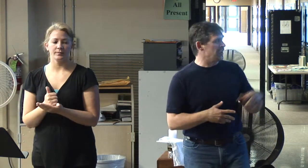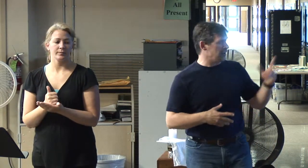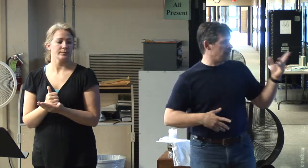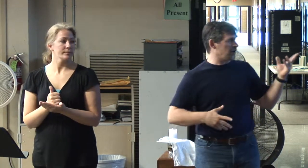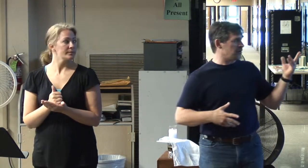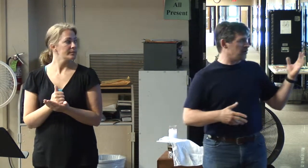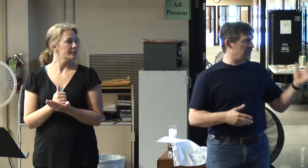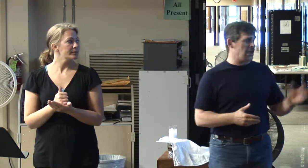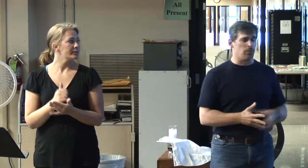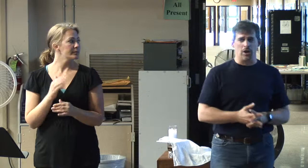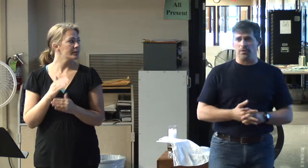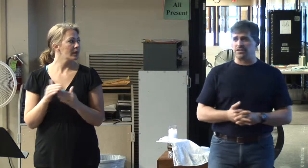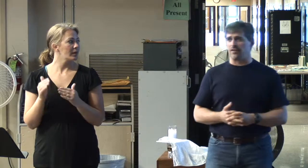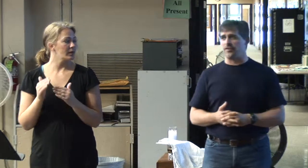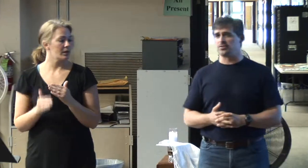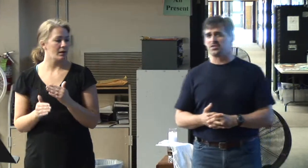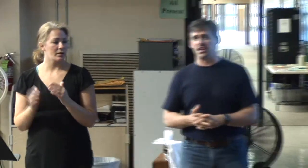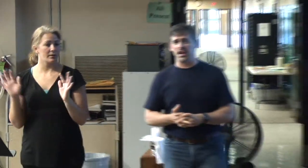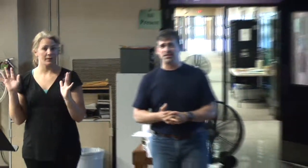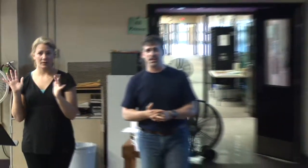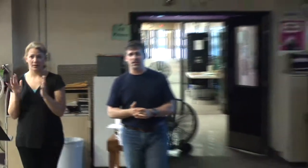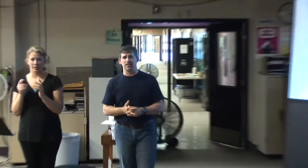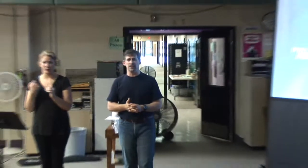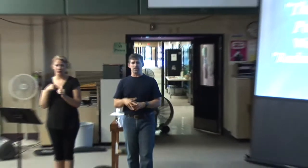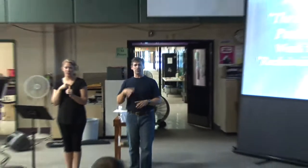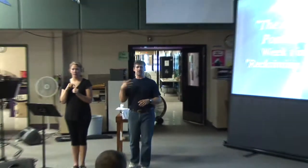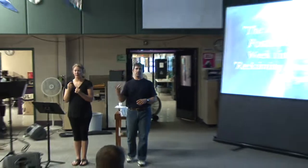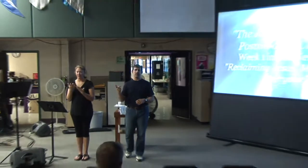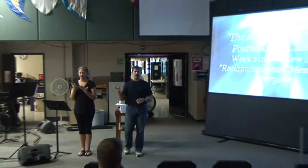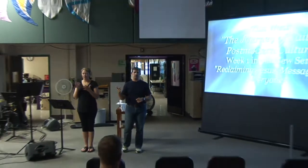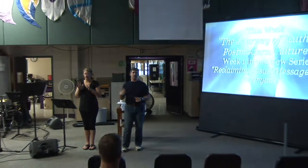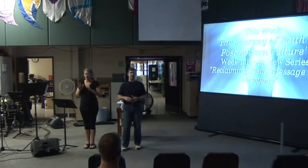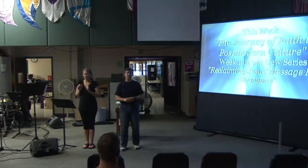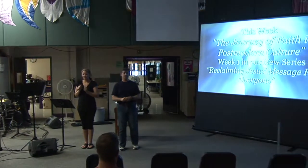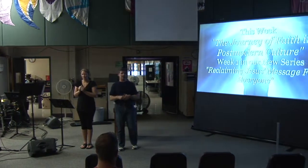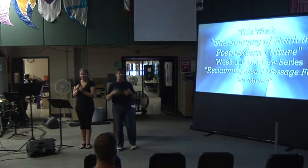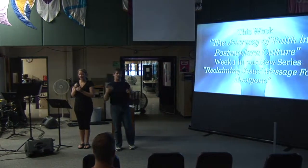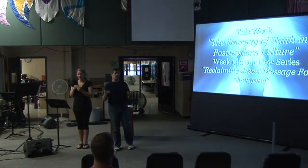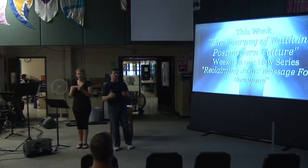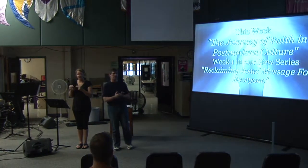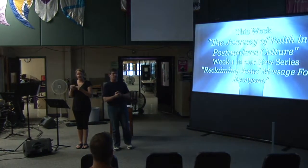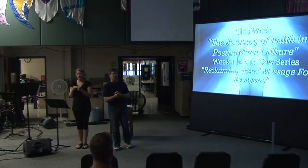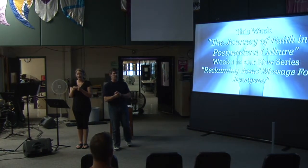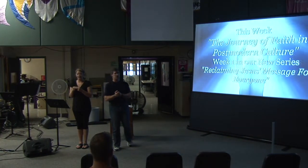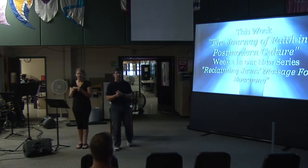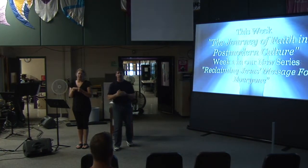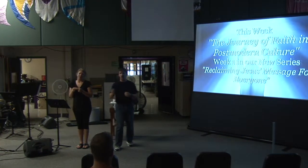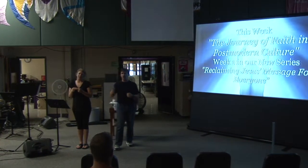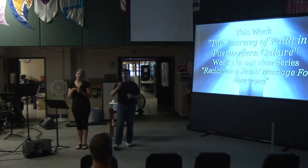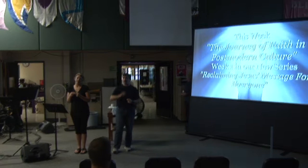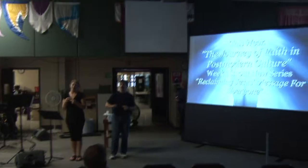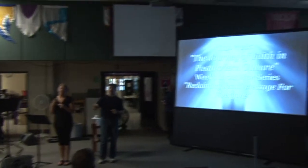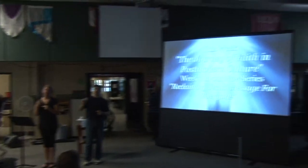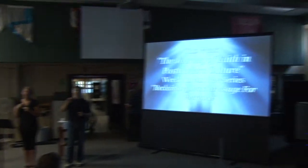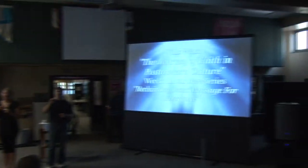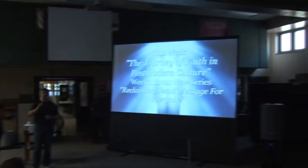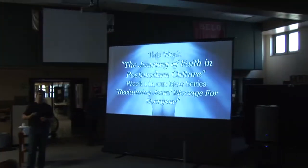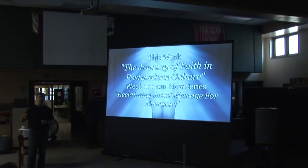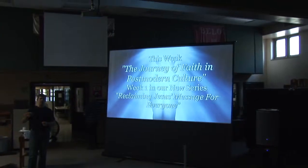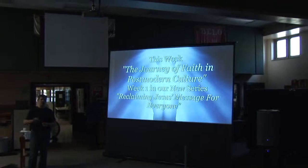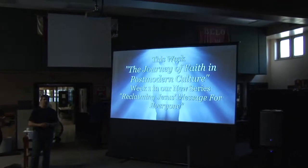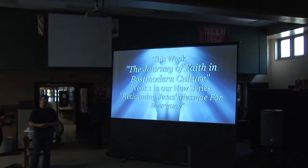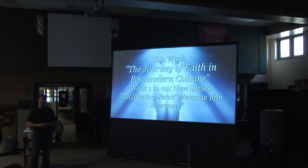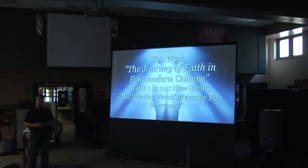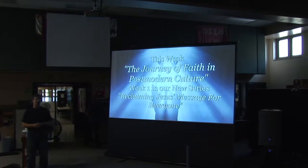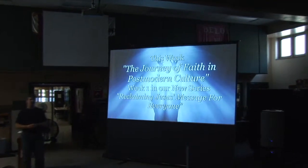You know, at the end of our gathering, we always kind of finish with slides. And these aren't just the announcements. This is actually, in many ways, an invitation of how we can continue to